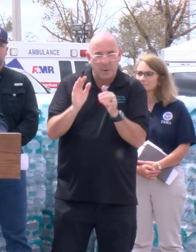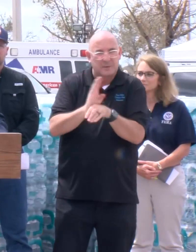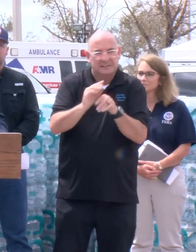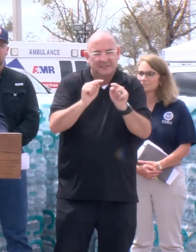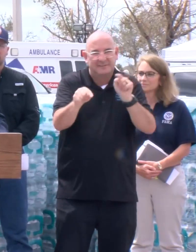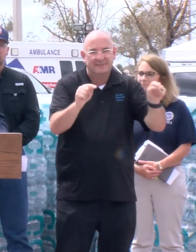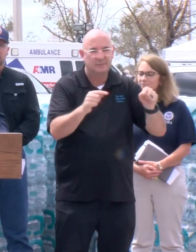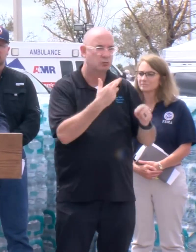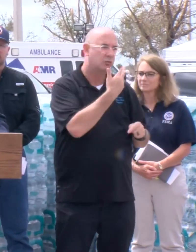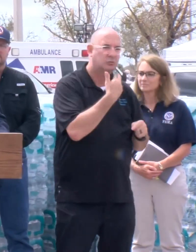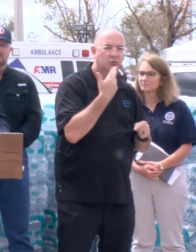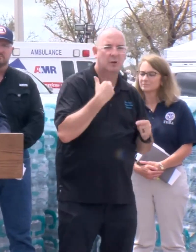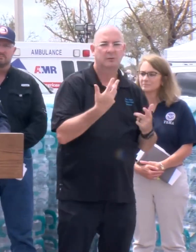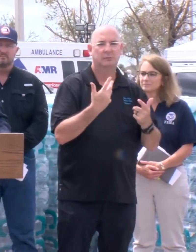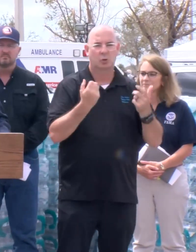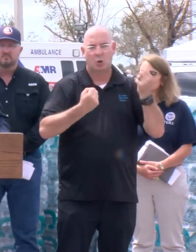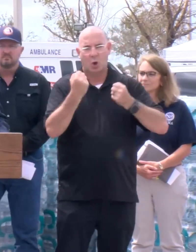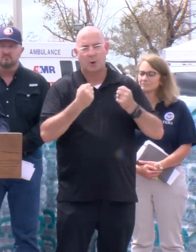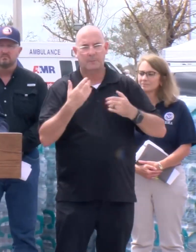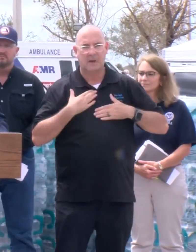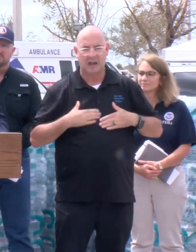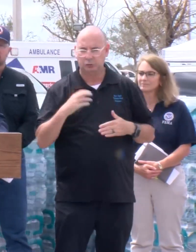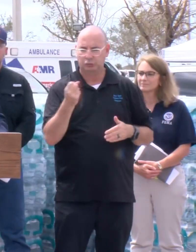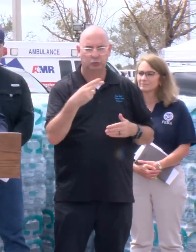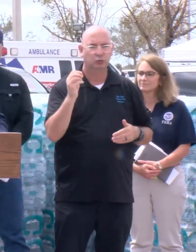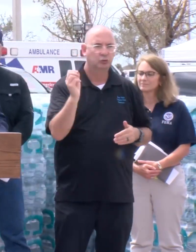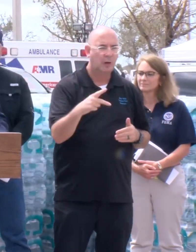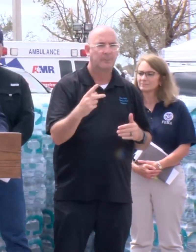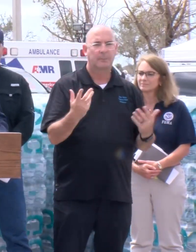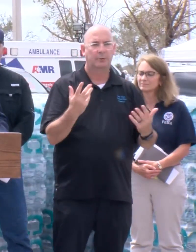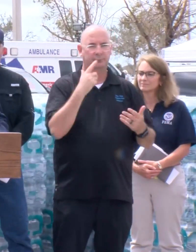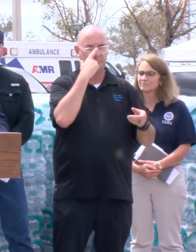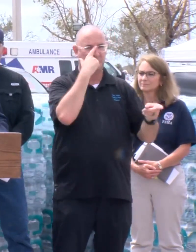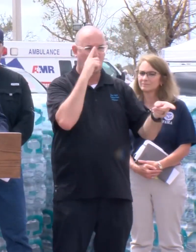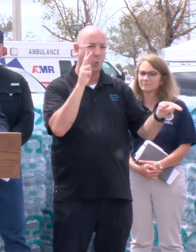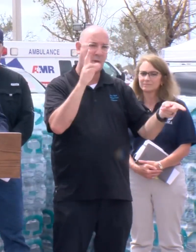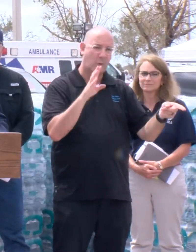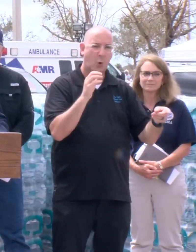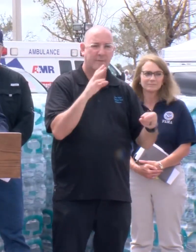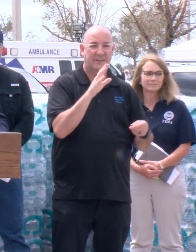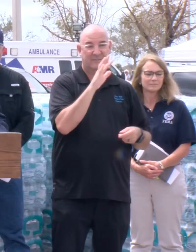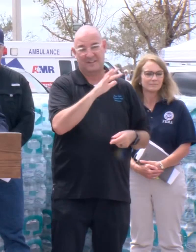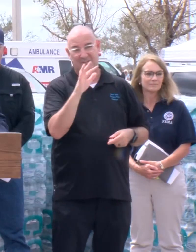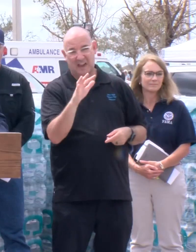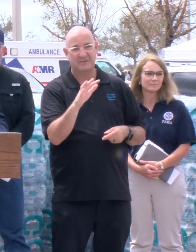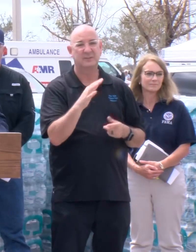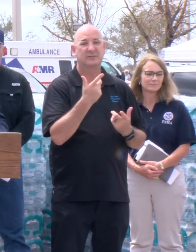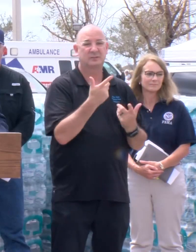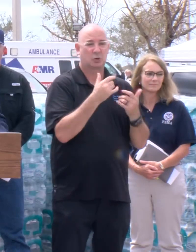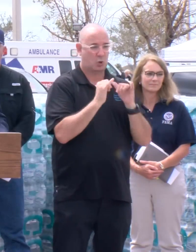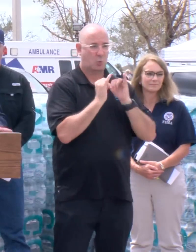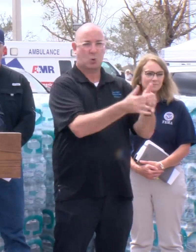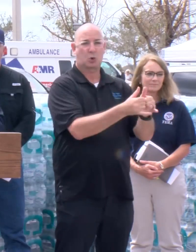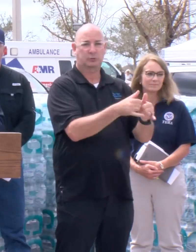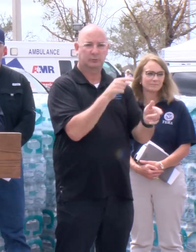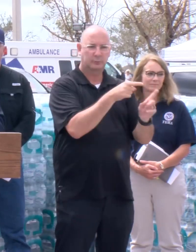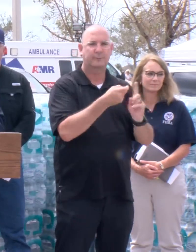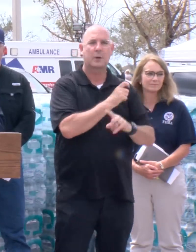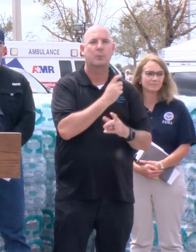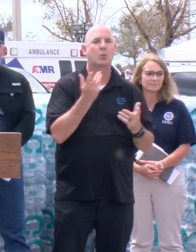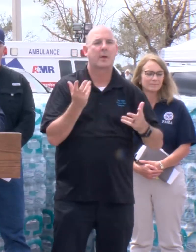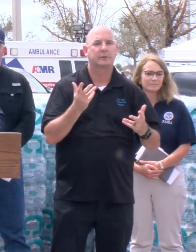auto body shops. 34 of the 55 awards come from Charlotte, Collier, DeSoto, Hardy, Lee, and Sarasota